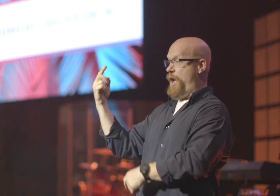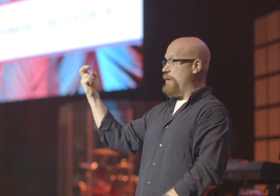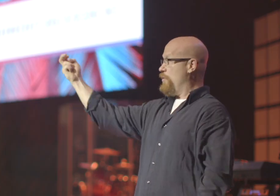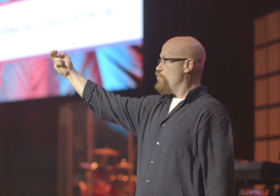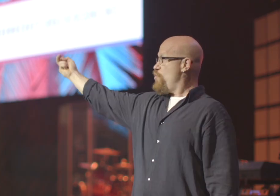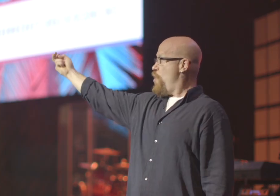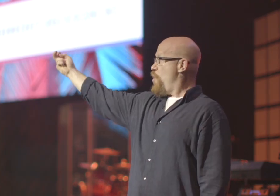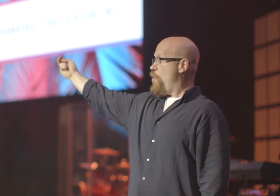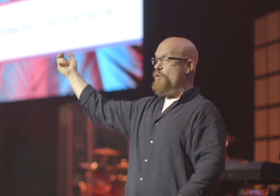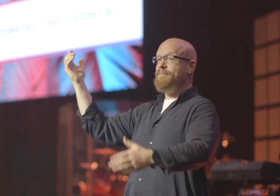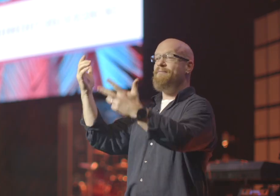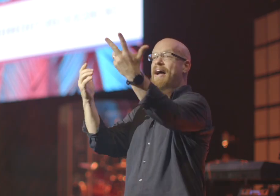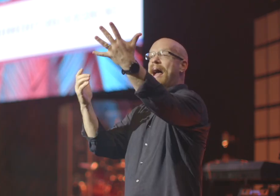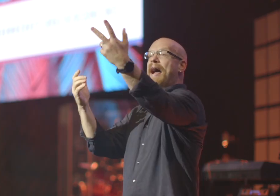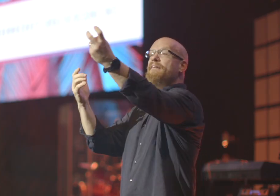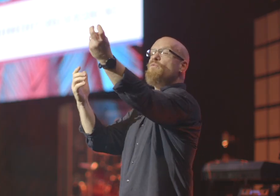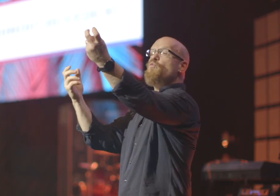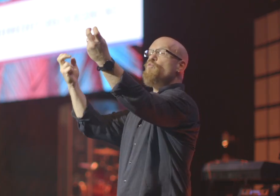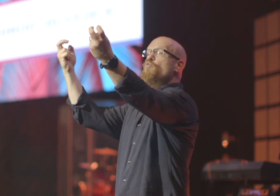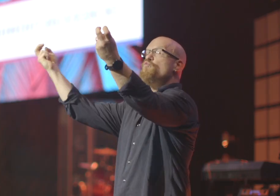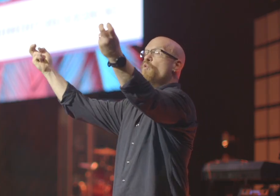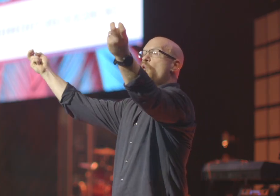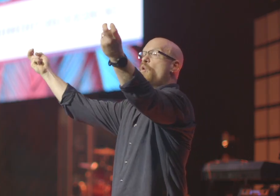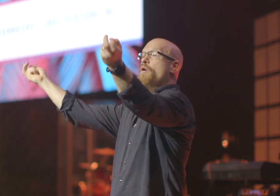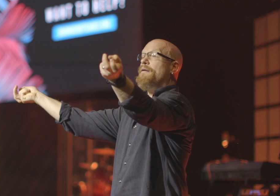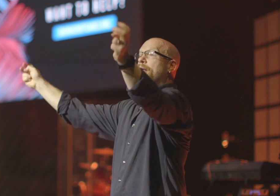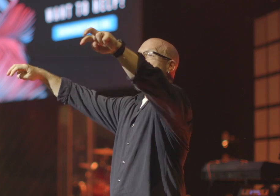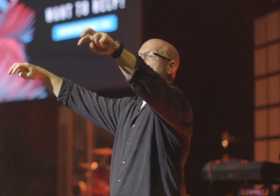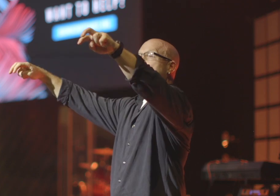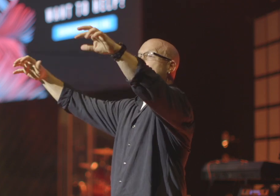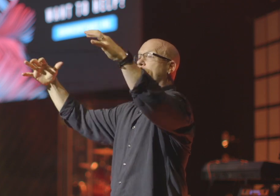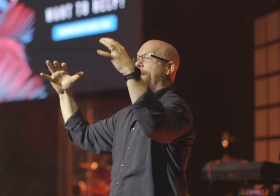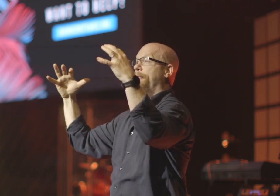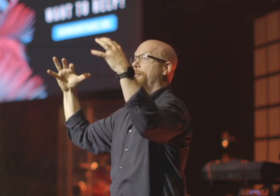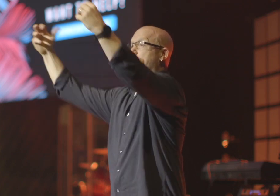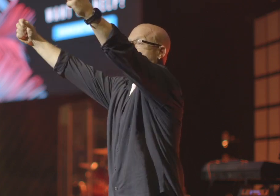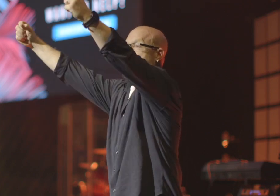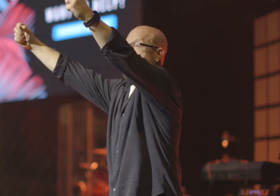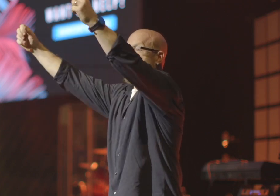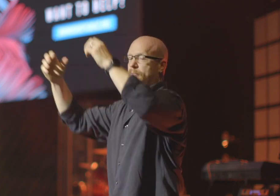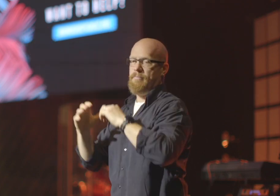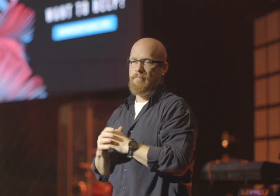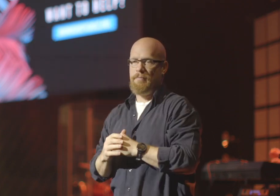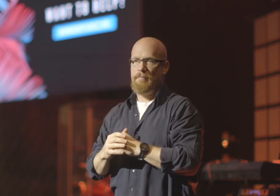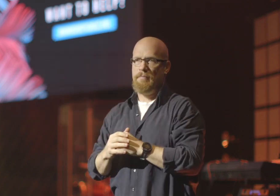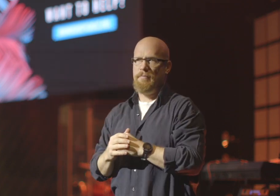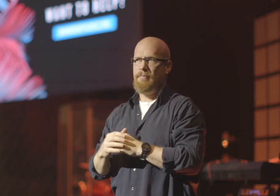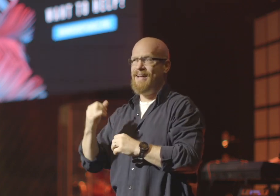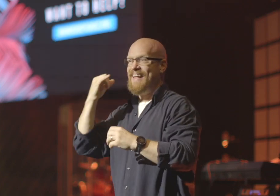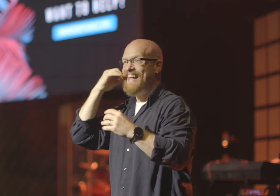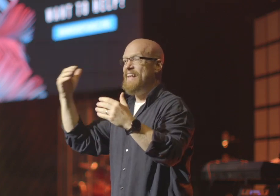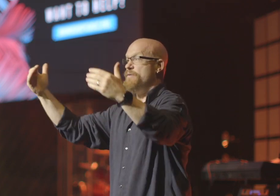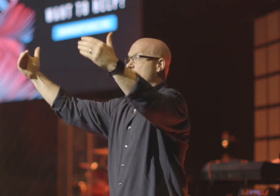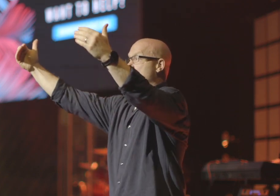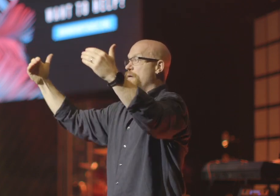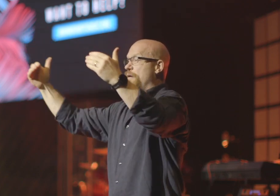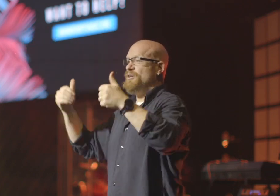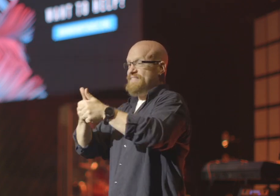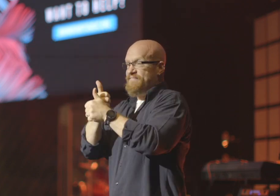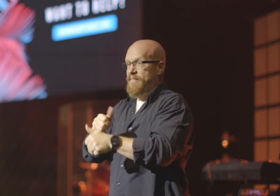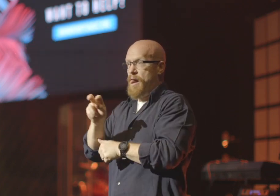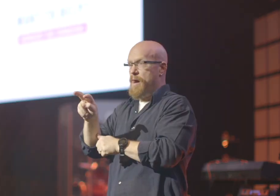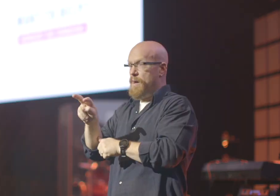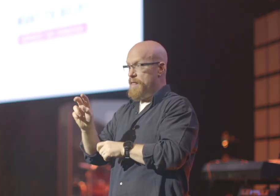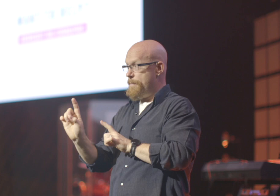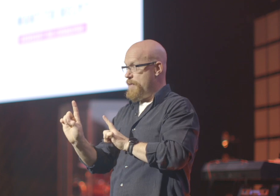1 and section 5 to get up and go. And if you're seated further in front of them, just pay attention to